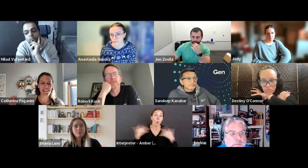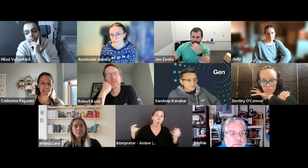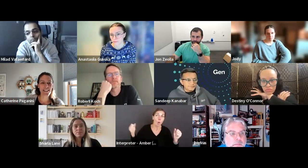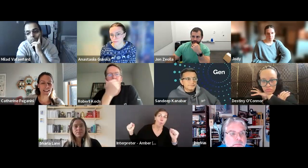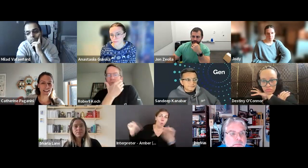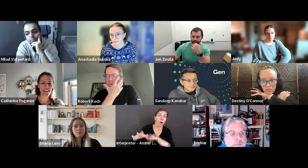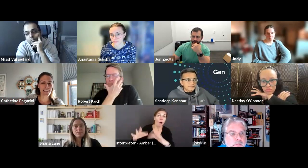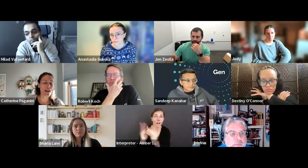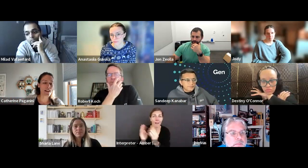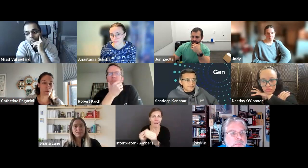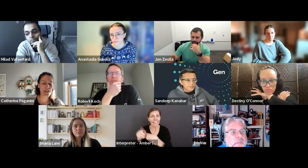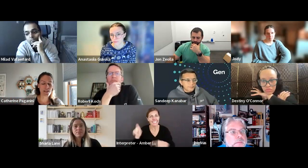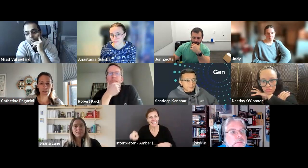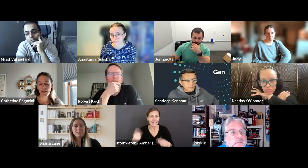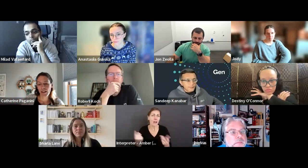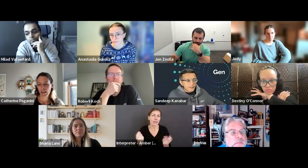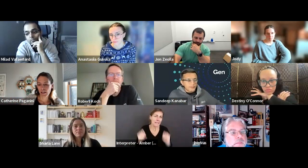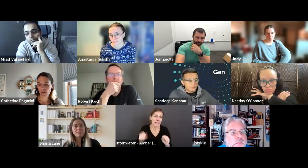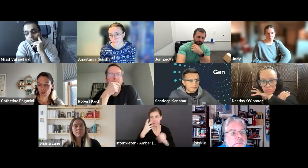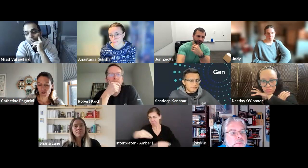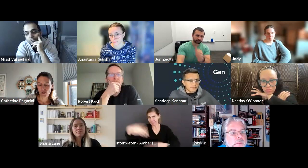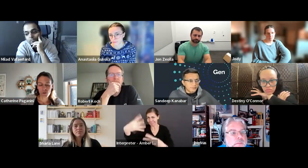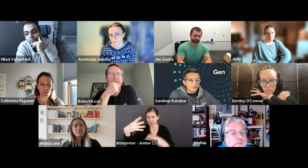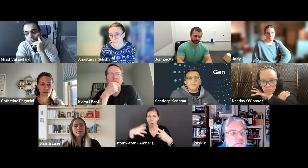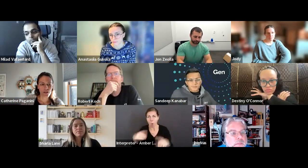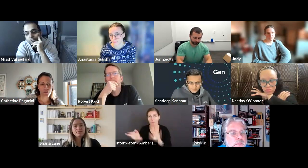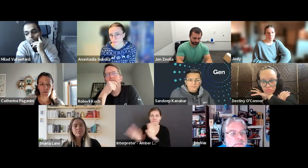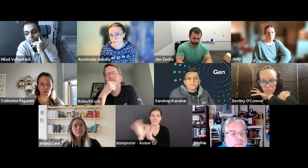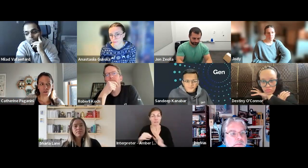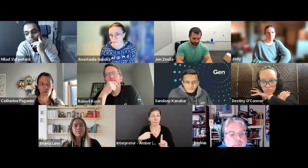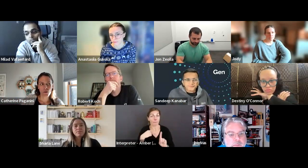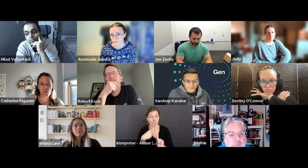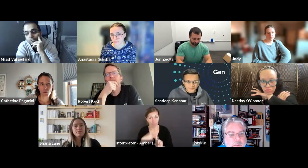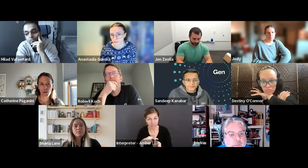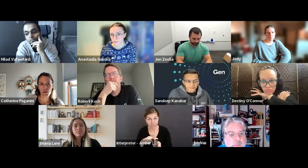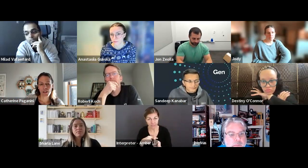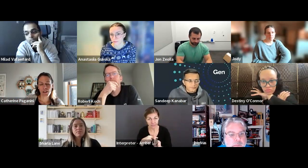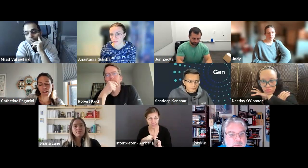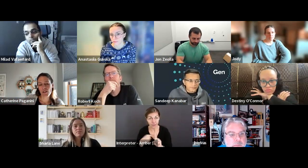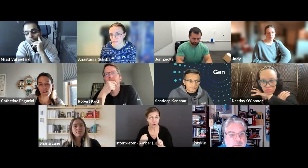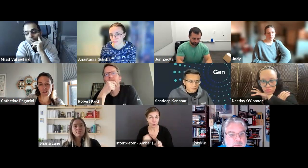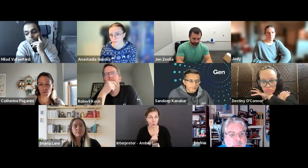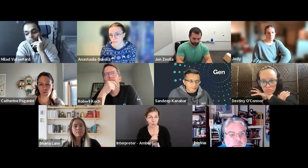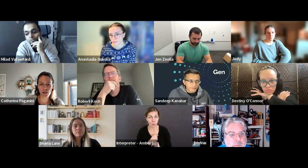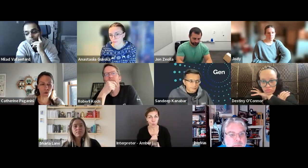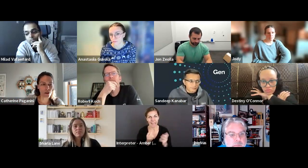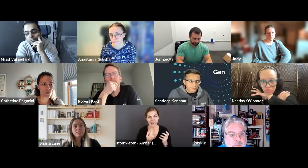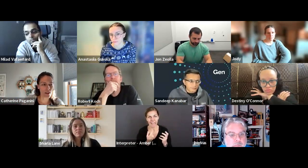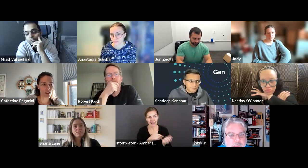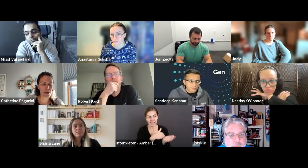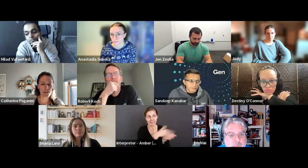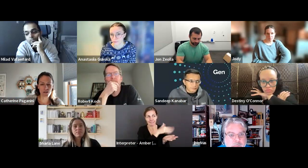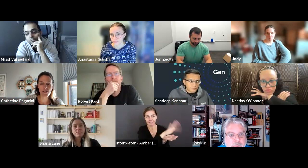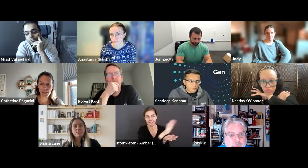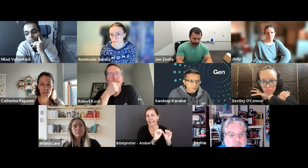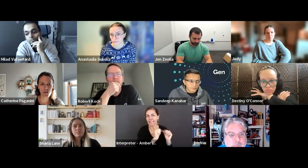then that they can see and find them easily. We also do not want to work with agencies. We want to work